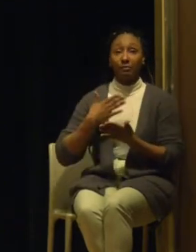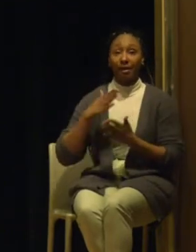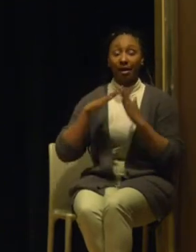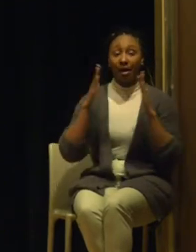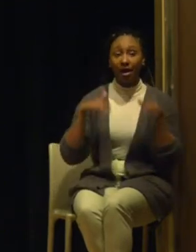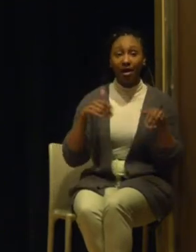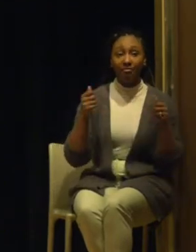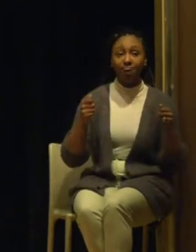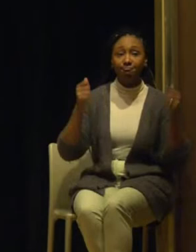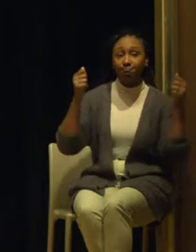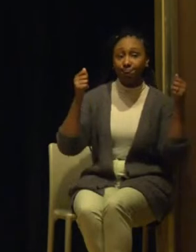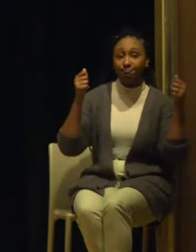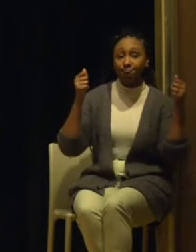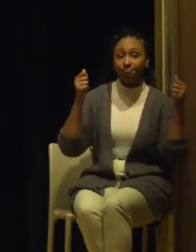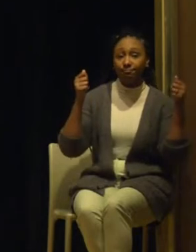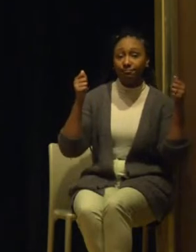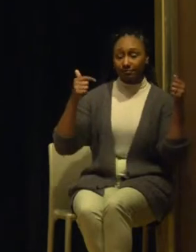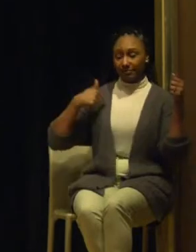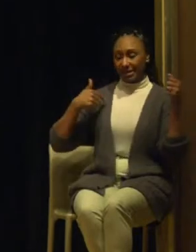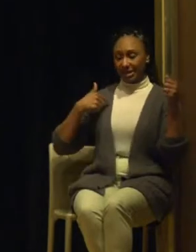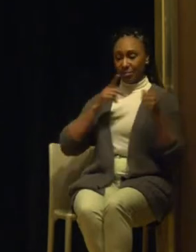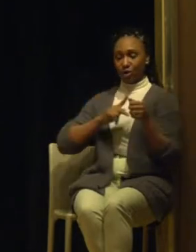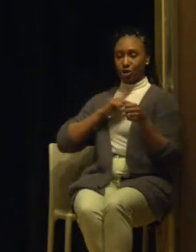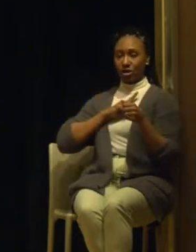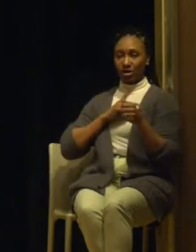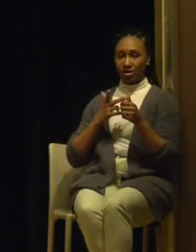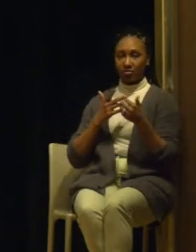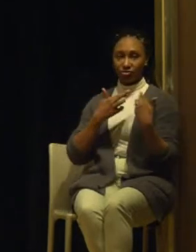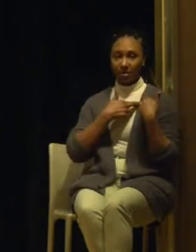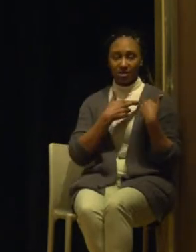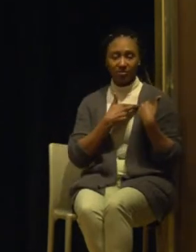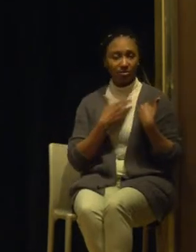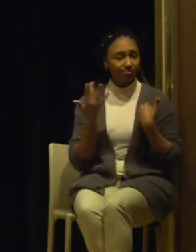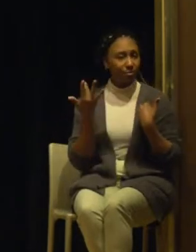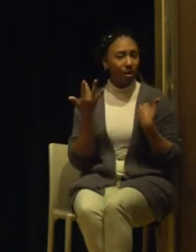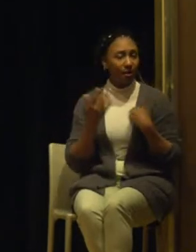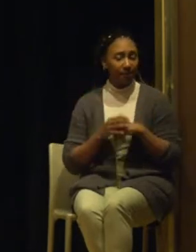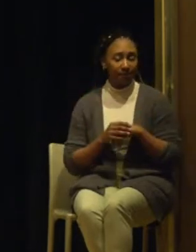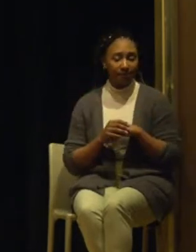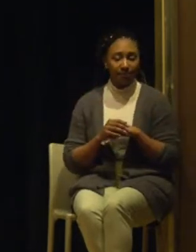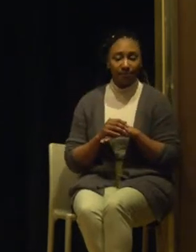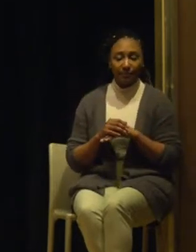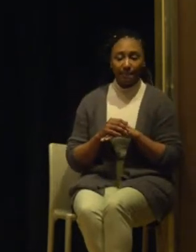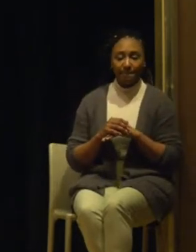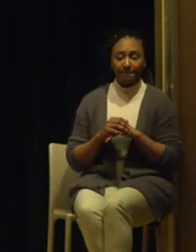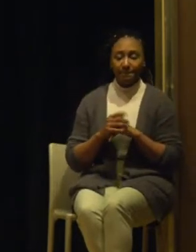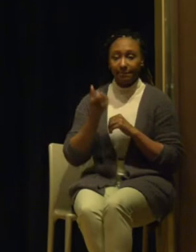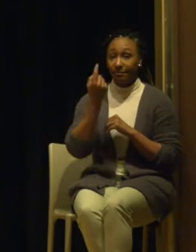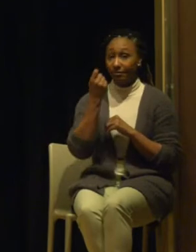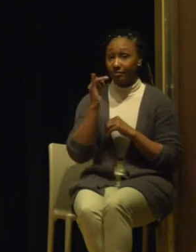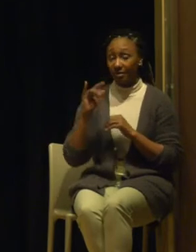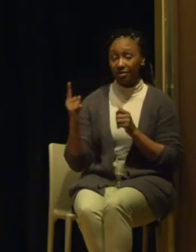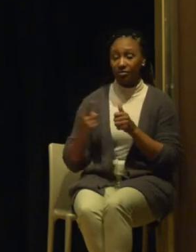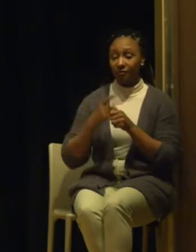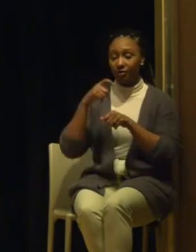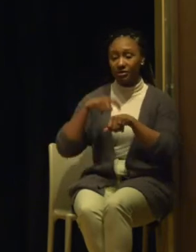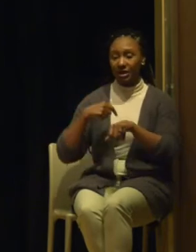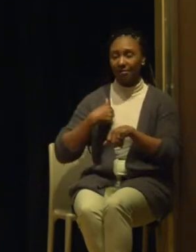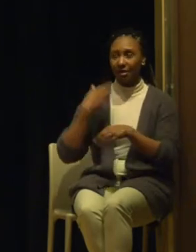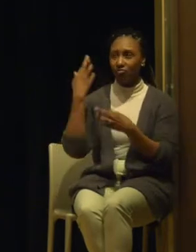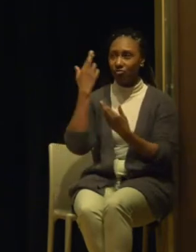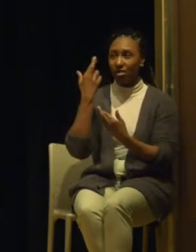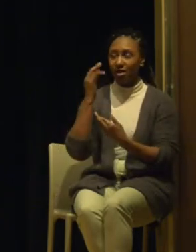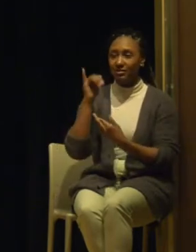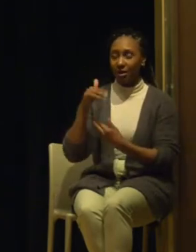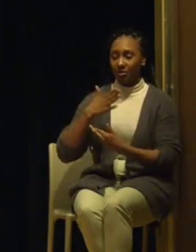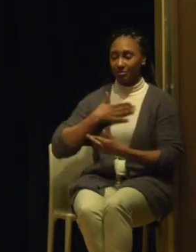holding me personally responsible mm-hmm. for that? That's the first time I realized these were my decisions